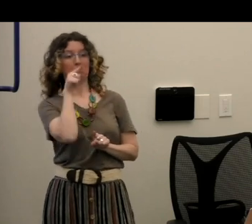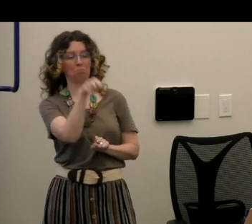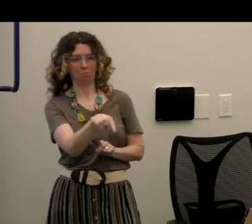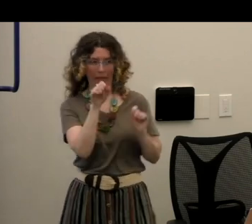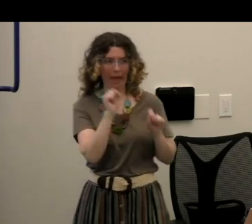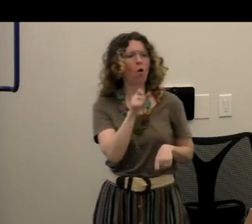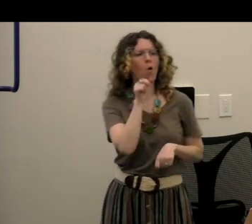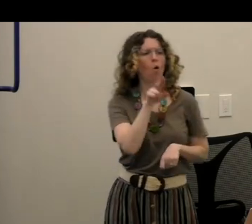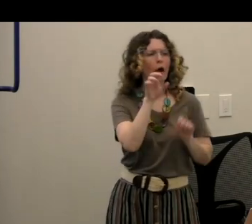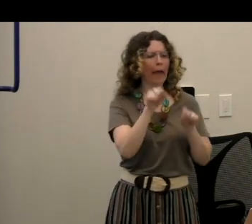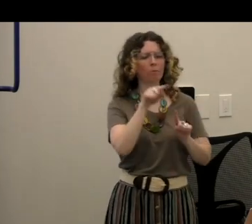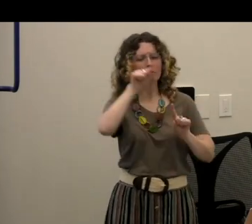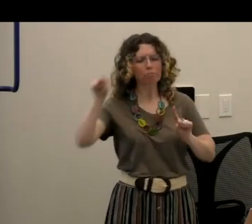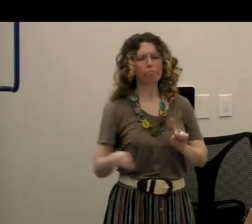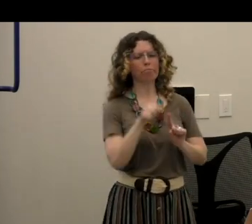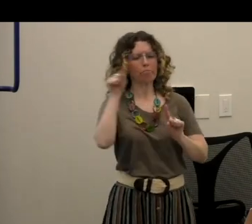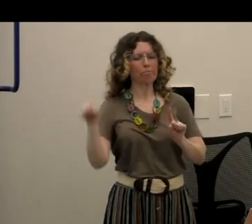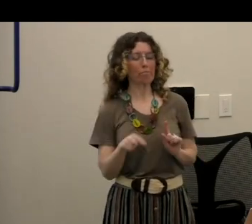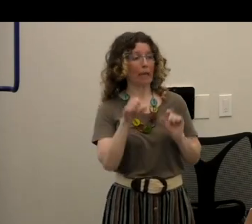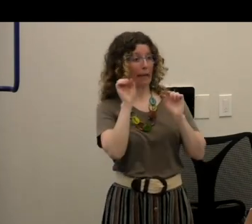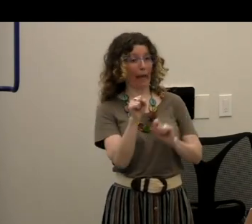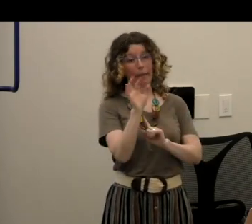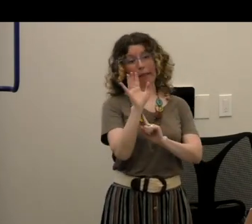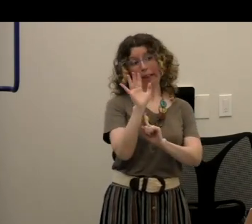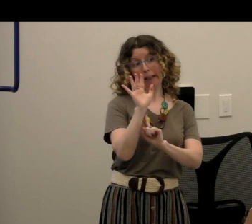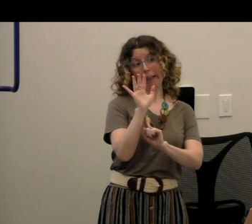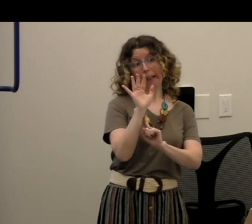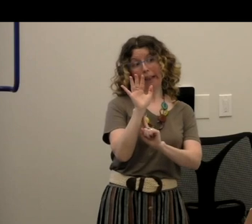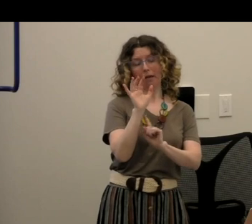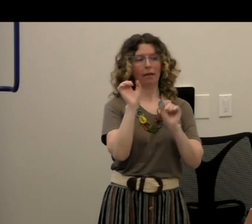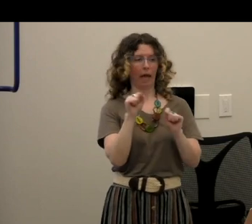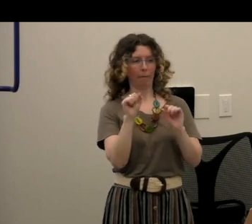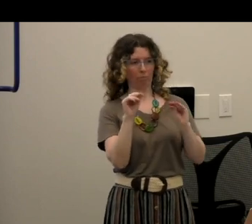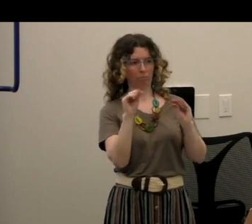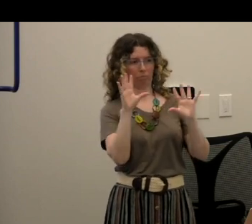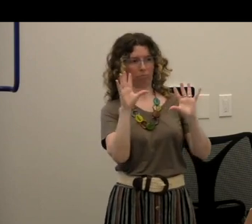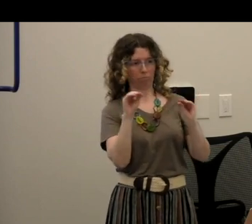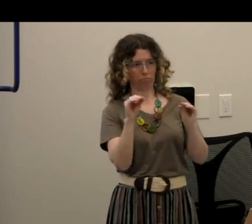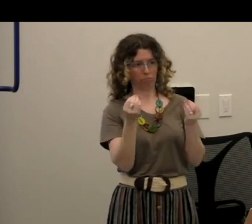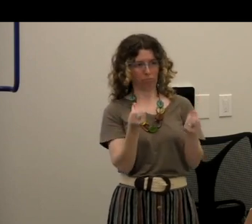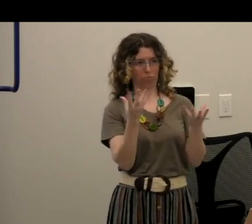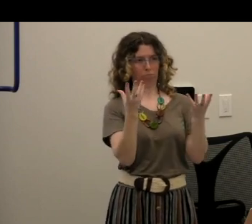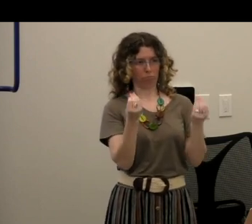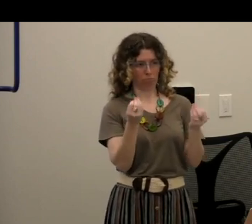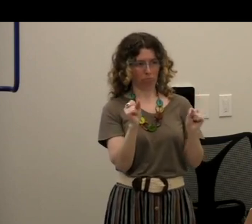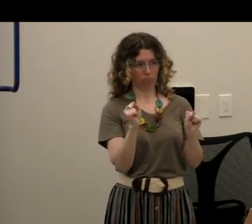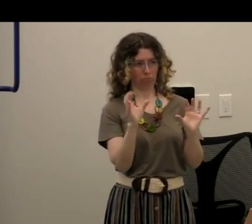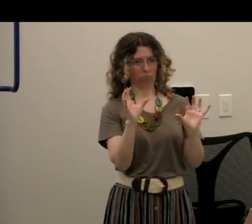towards the side or towards me or behind, and it can be cyclical as well. So a candle flickering can